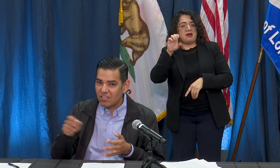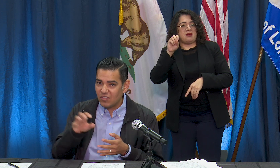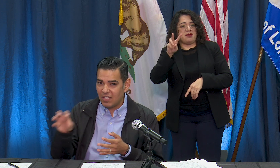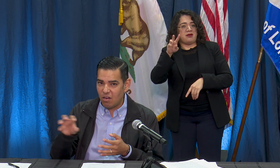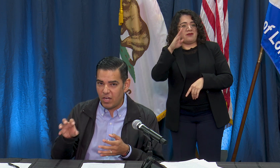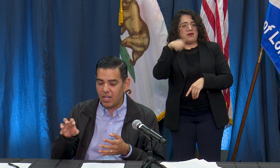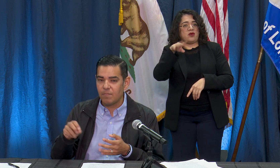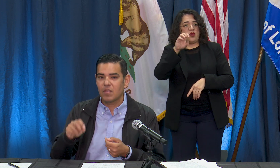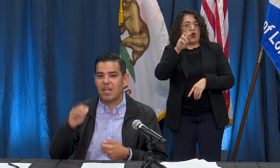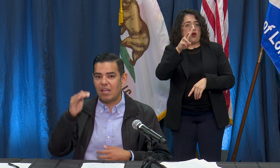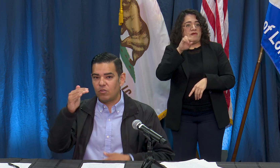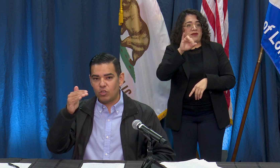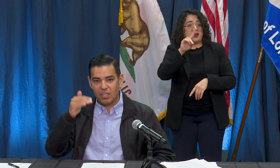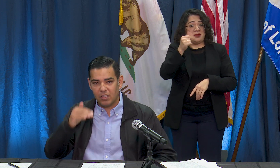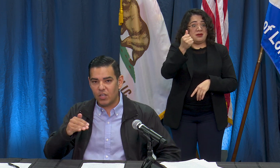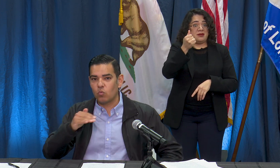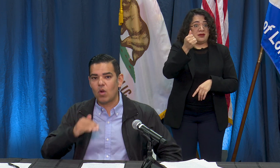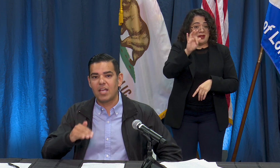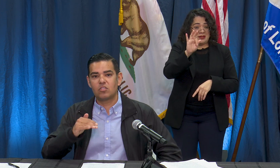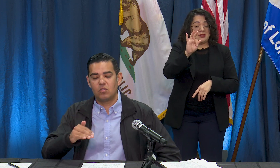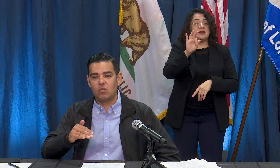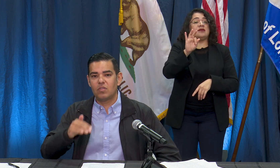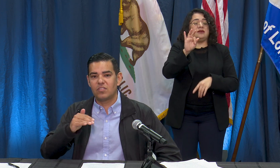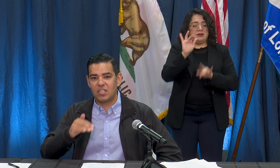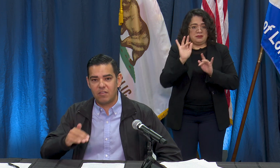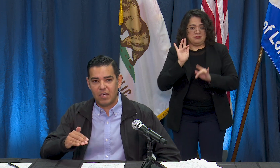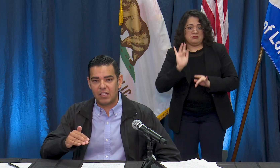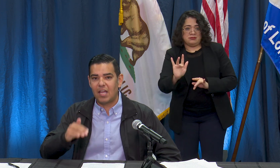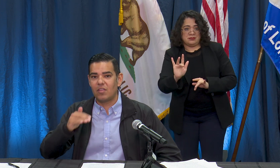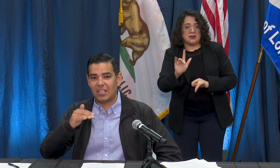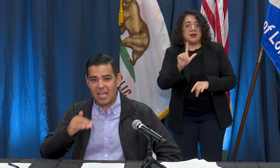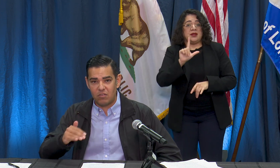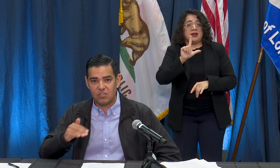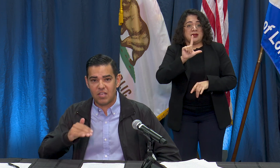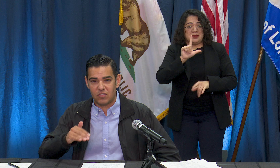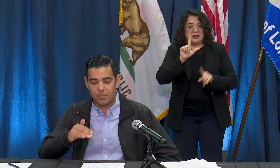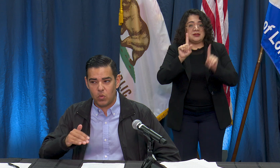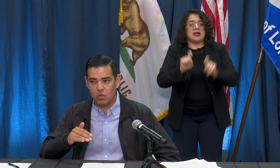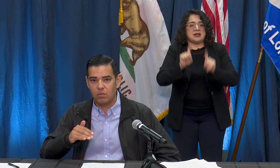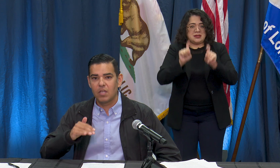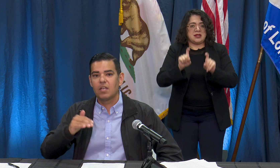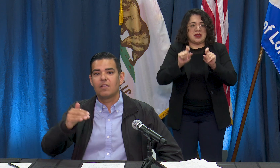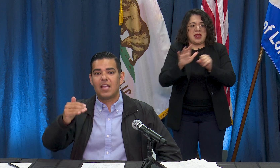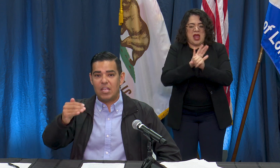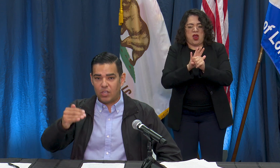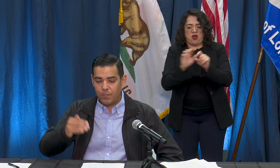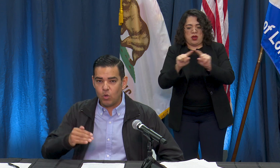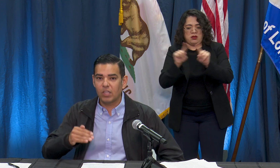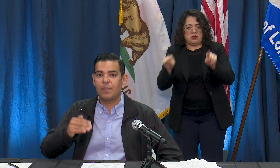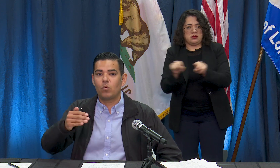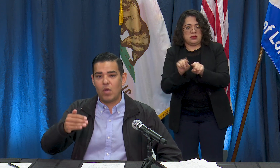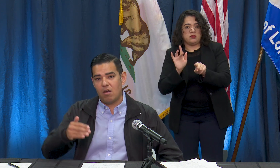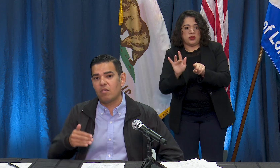to the testing area, and you can link right to the city of LA and the county's testing portal, and you can pull up where the